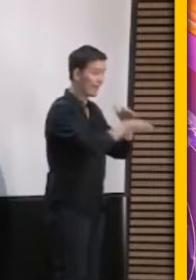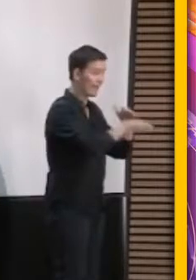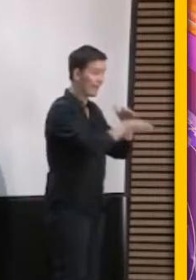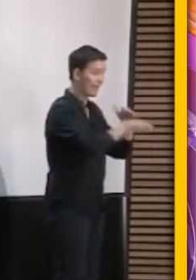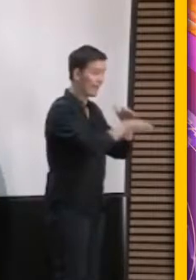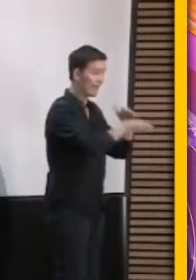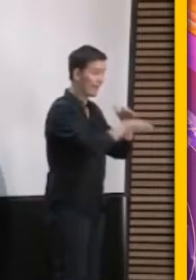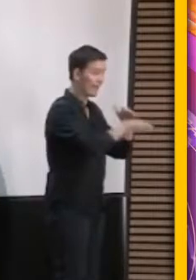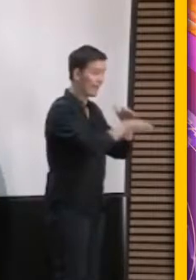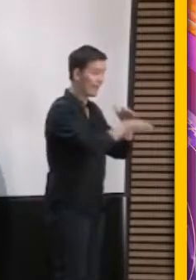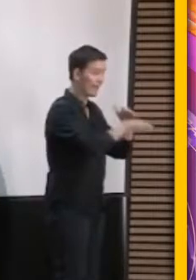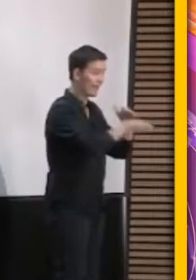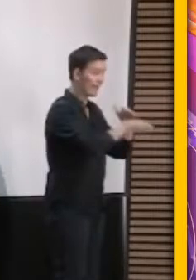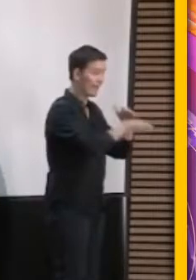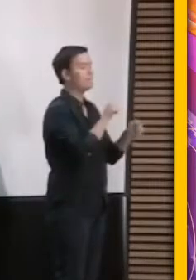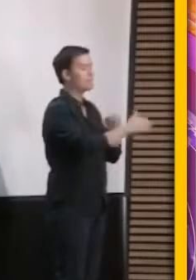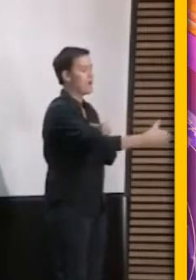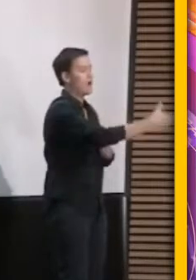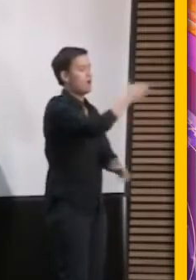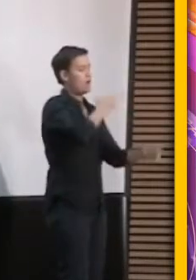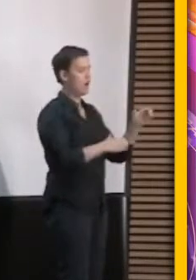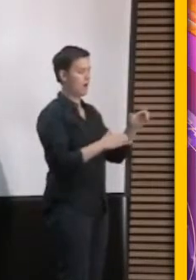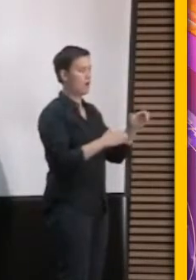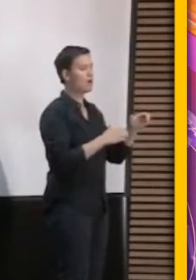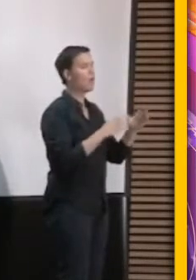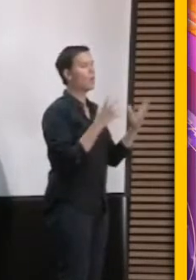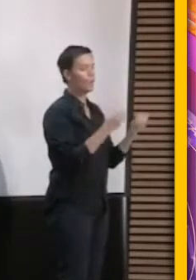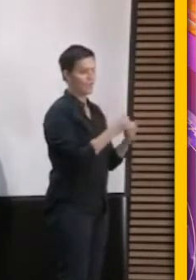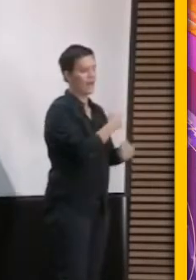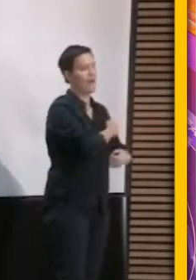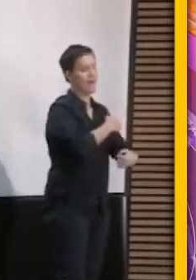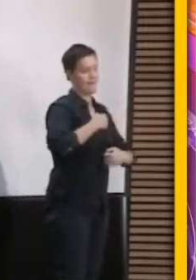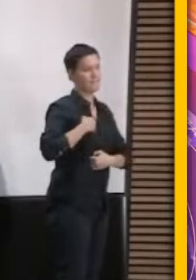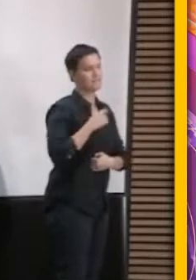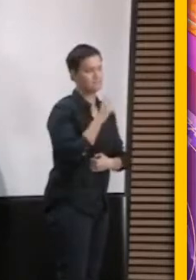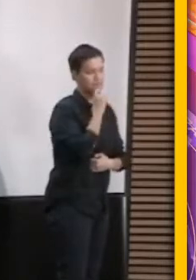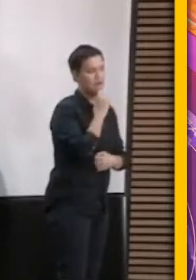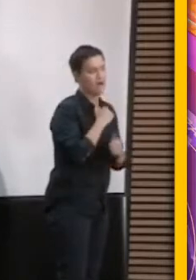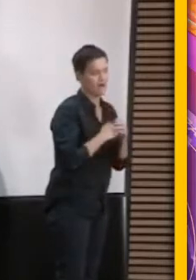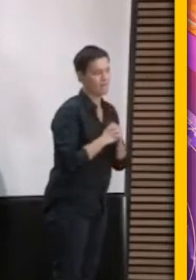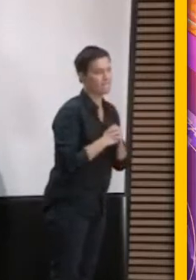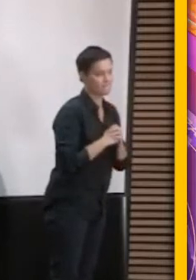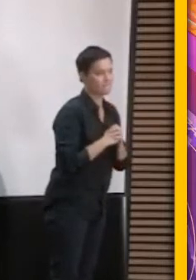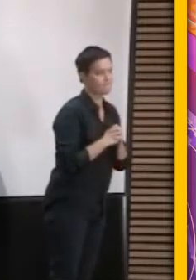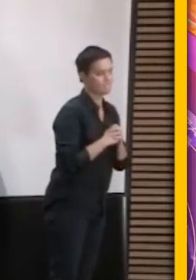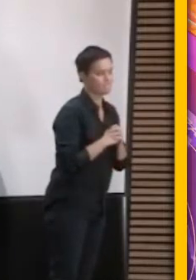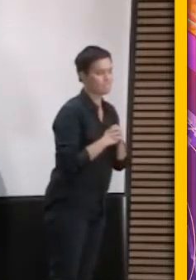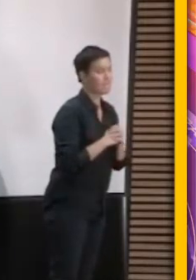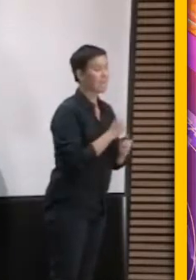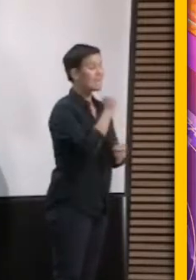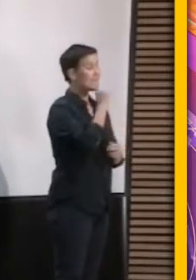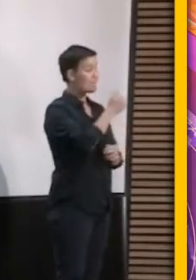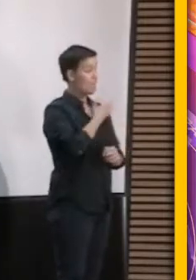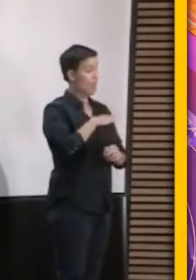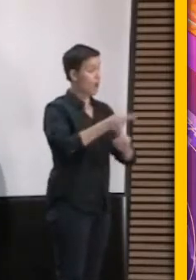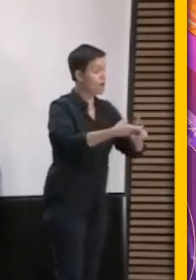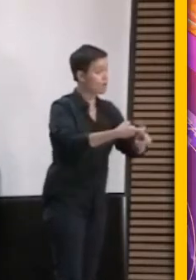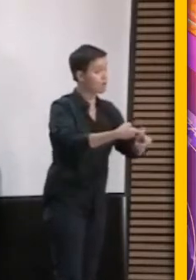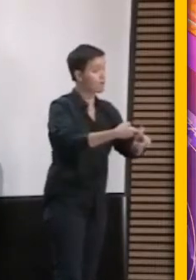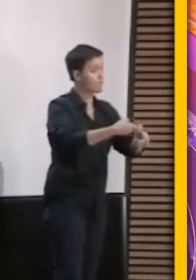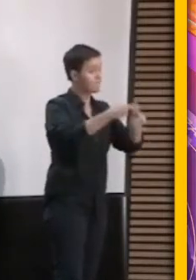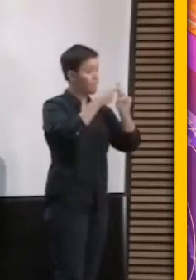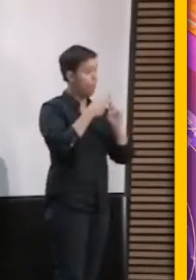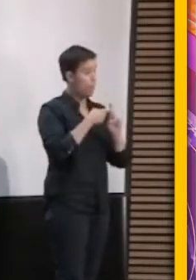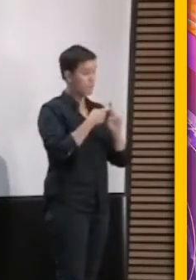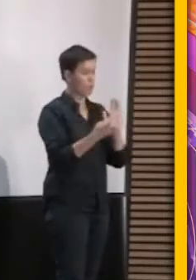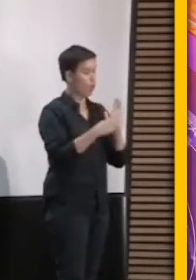are using security guards, we're looking to directly employ them by MB, who will train and pay a living